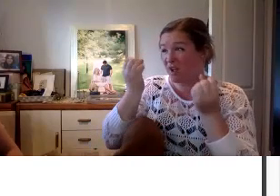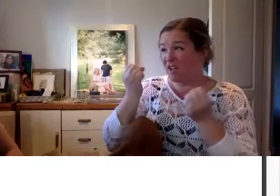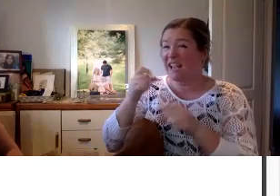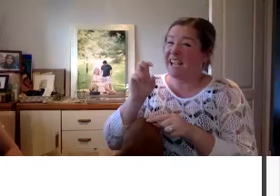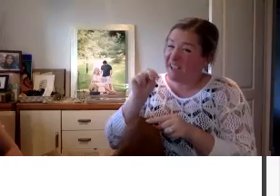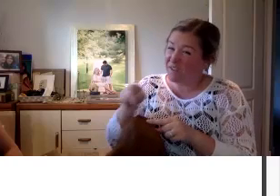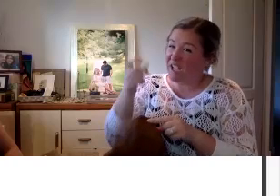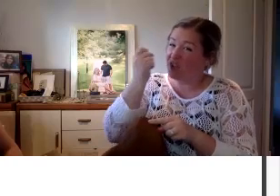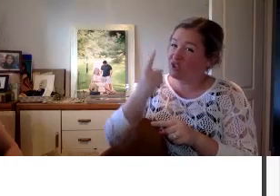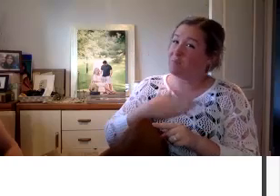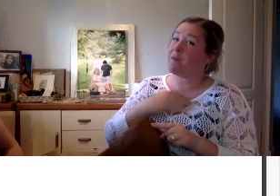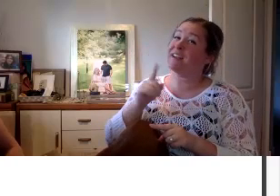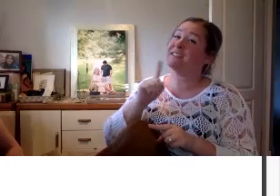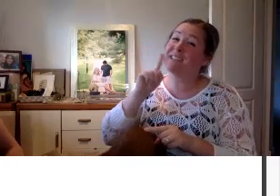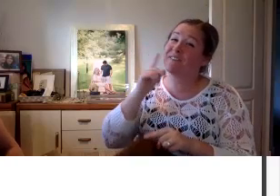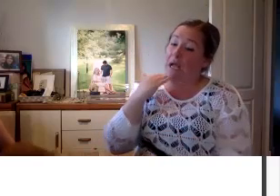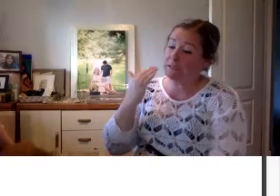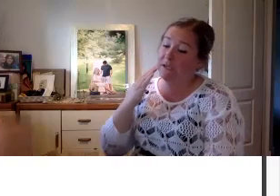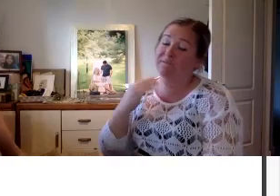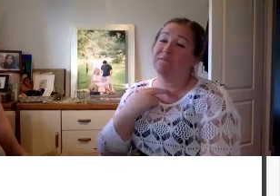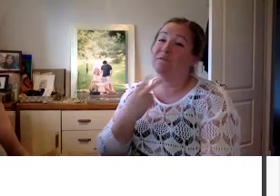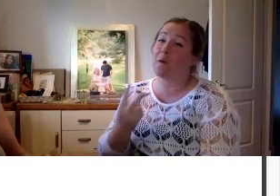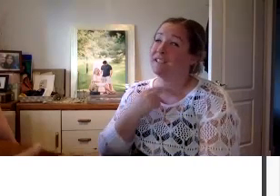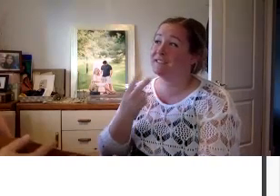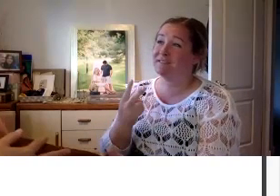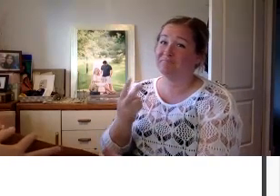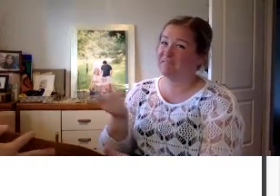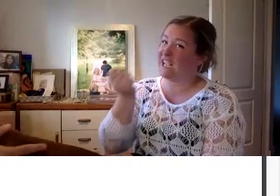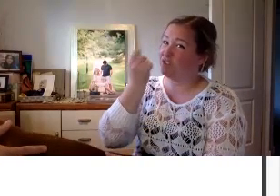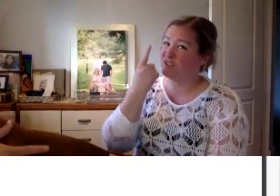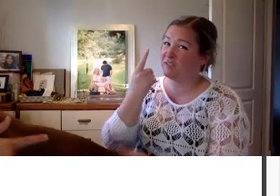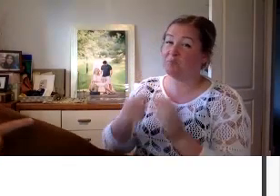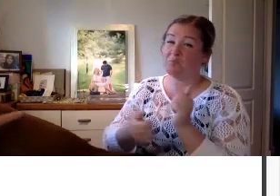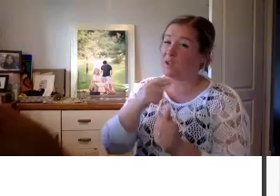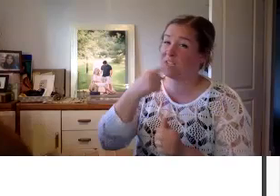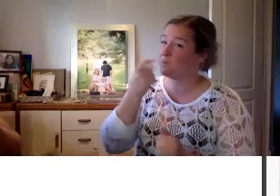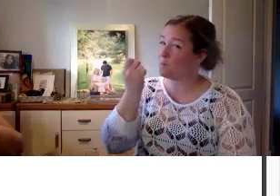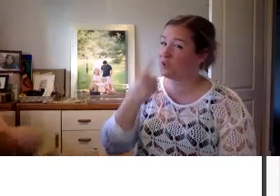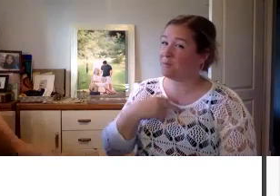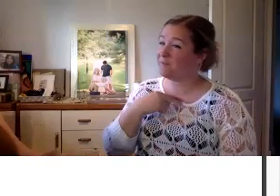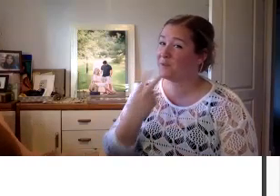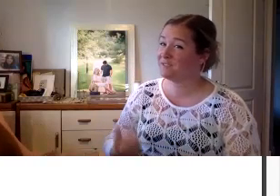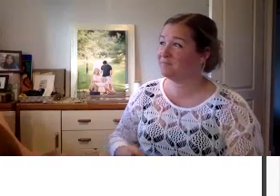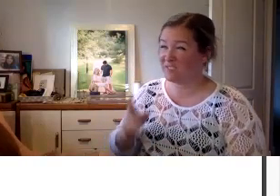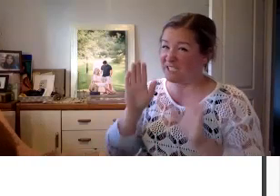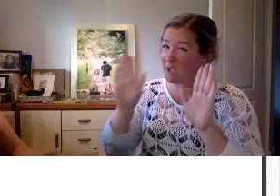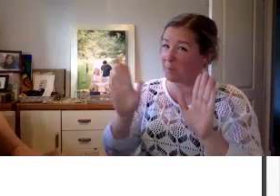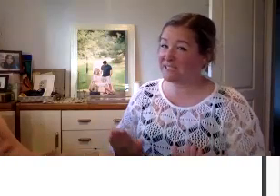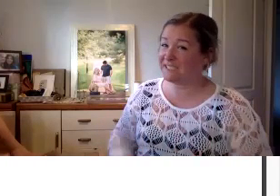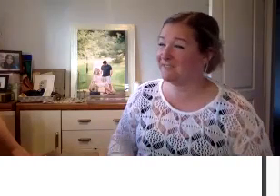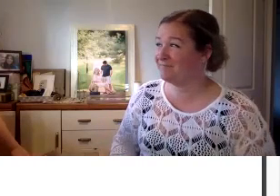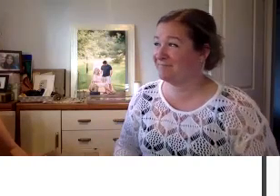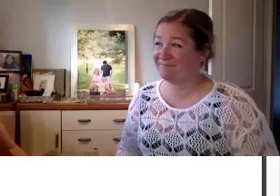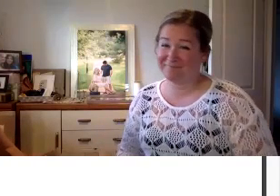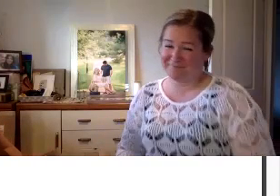Sometimes he knows a little bit of sign. He understands my deaf voice. He understands, most hearing people don't understand my